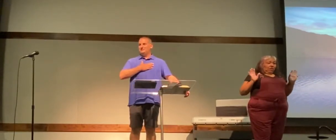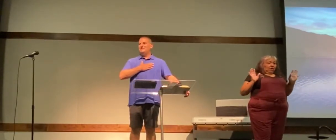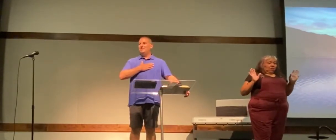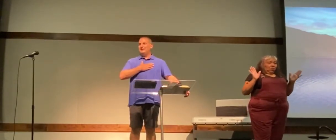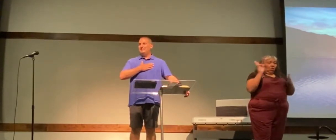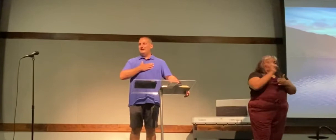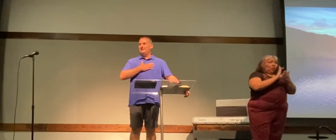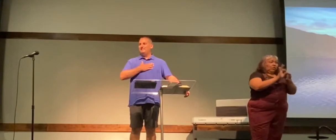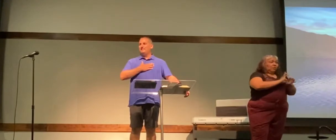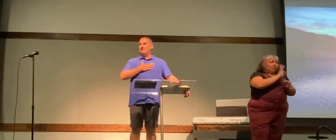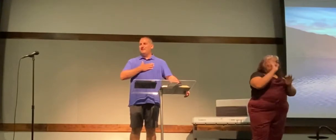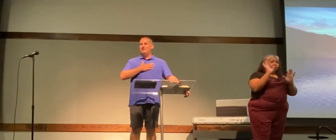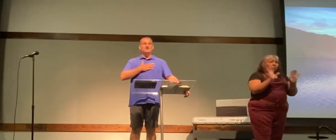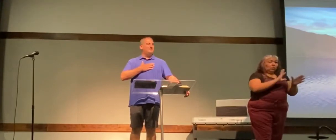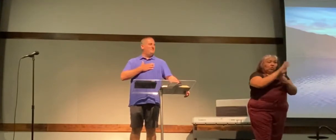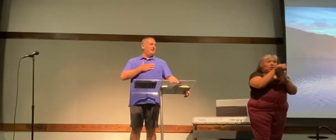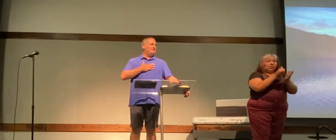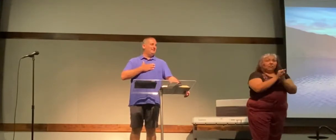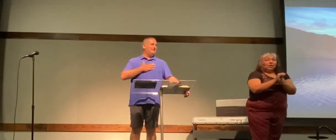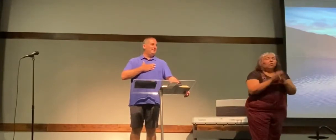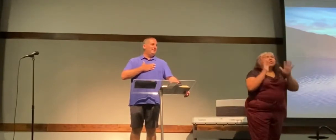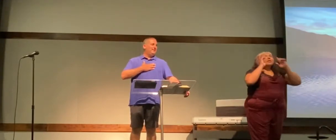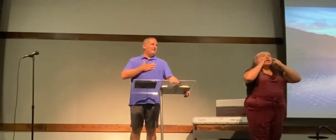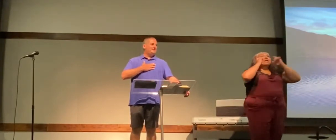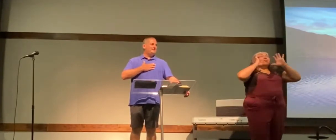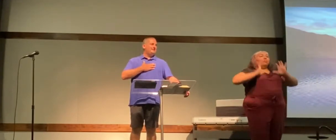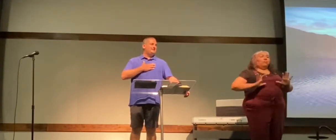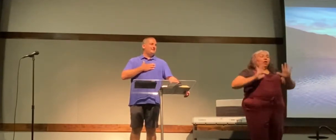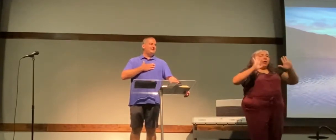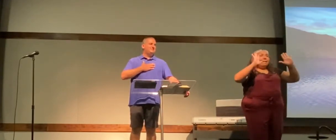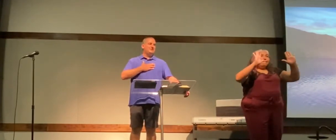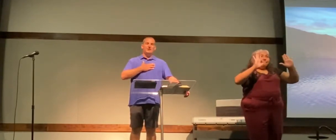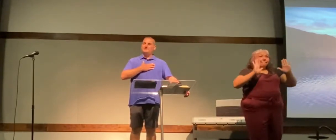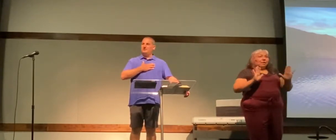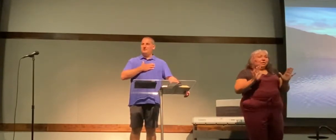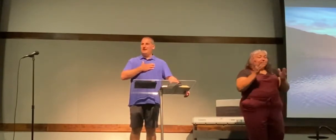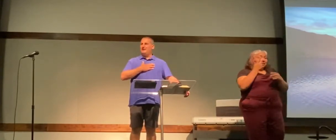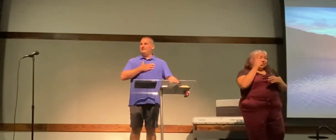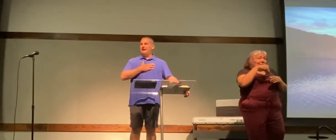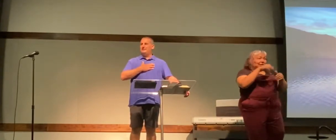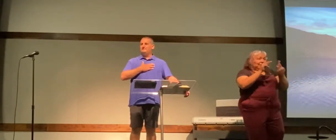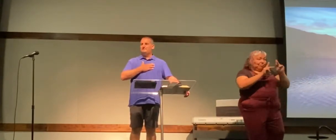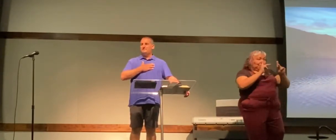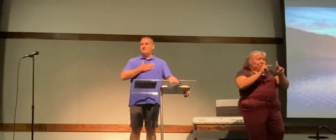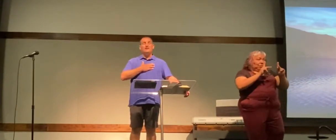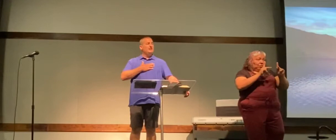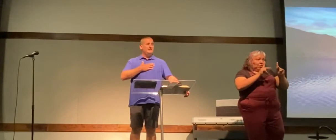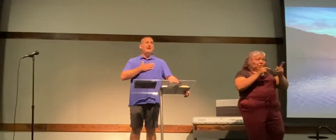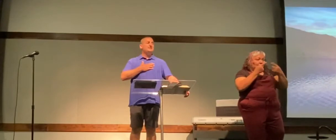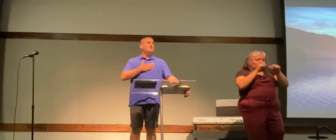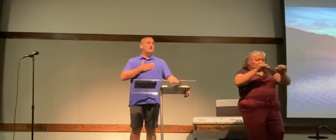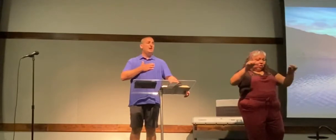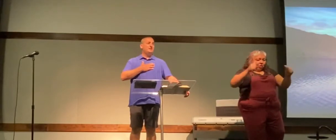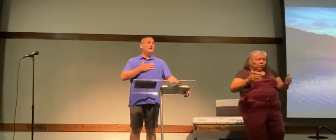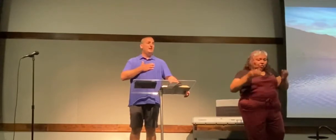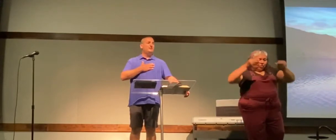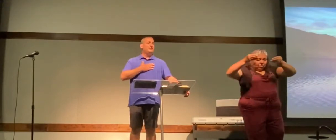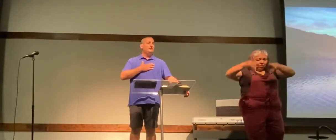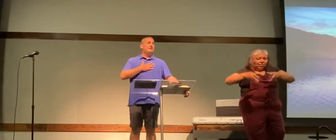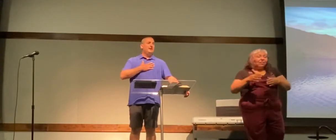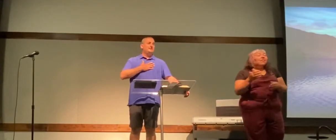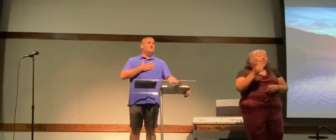Spirit was doing it, man. It was amazing. Right, to see these kids come to the altar and lay it all down. They had some junk,